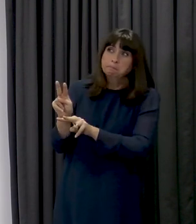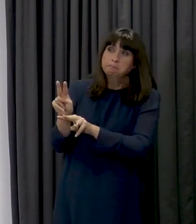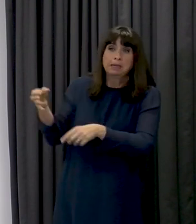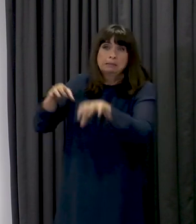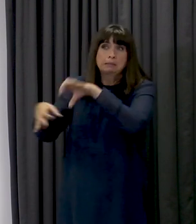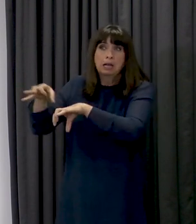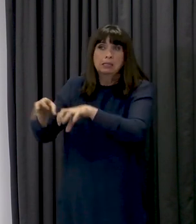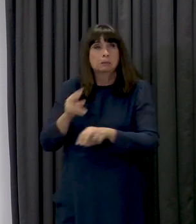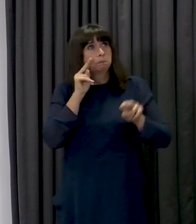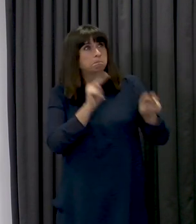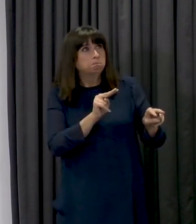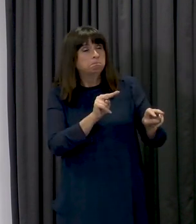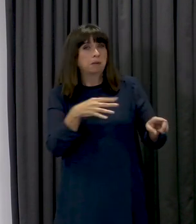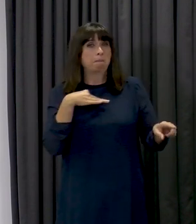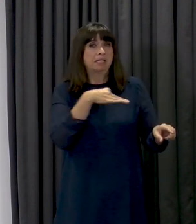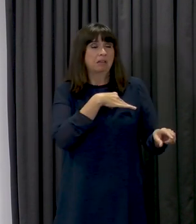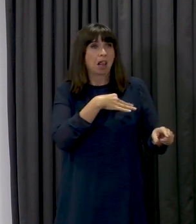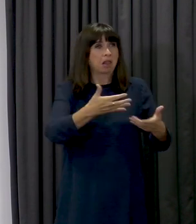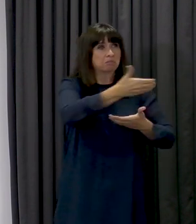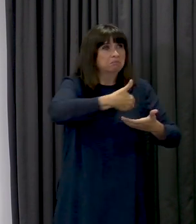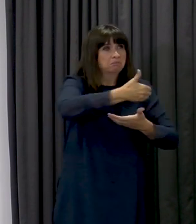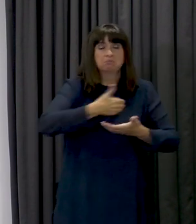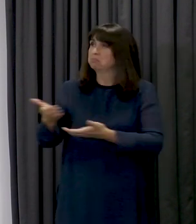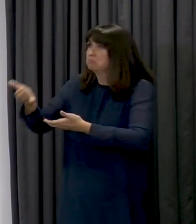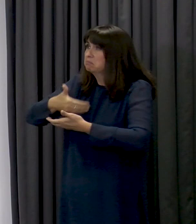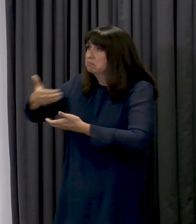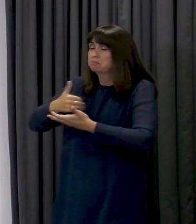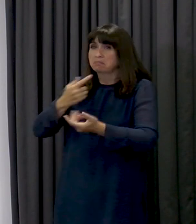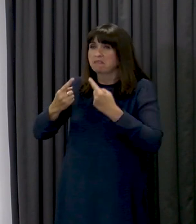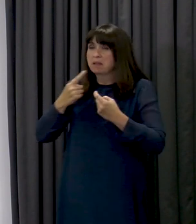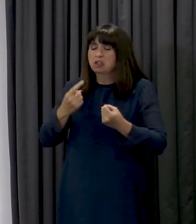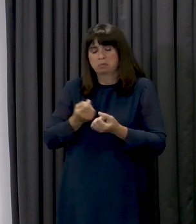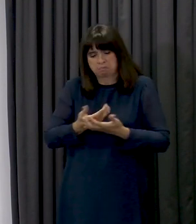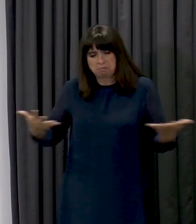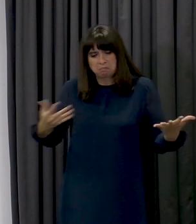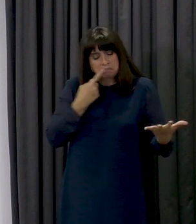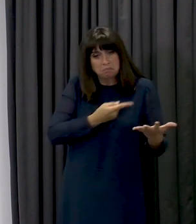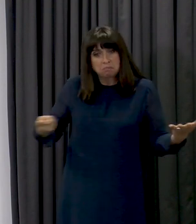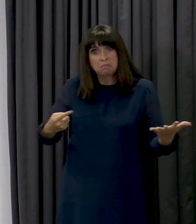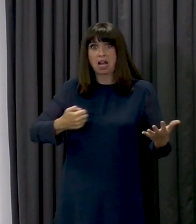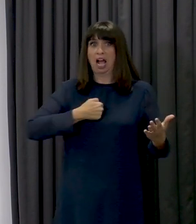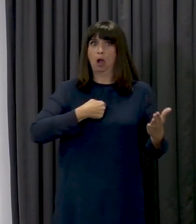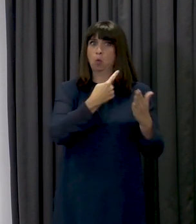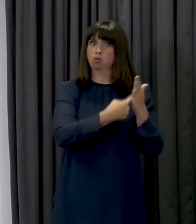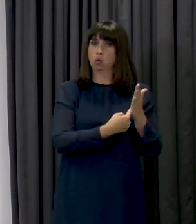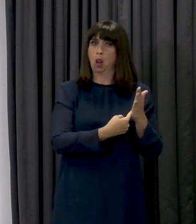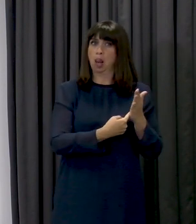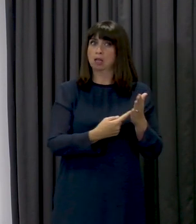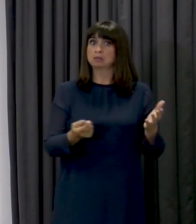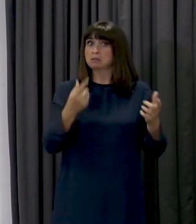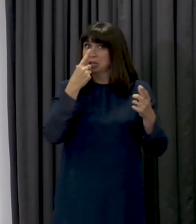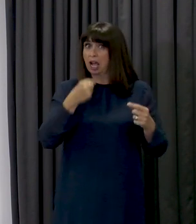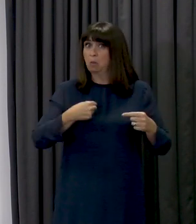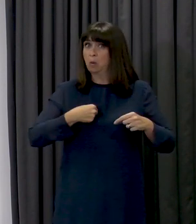medical evidence about coronavirus to see if we can relax the restrictions further and how